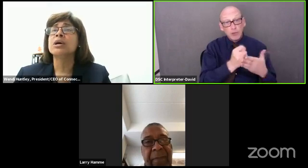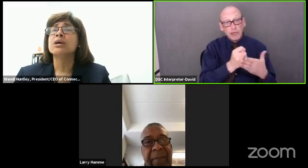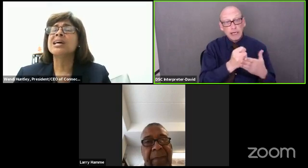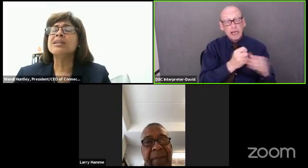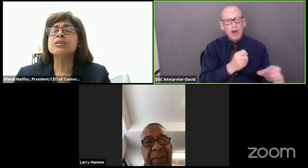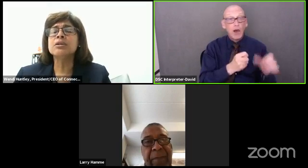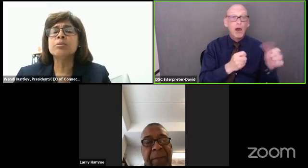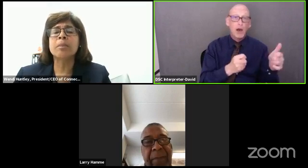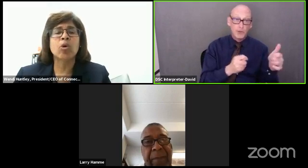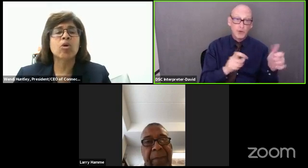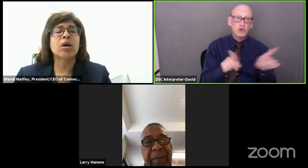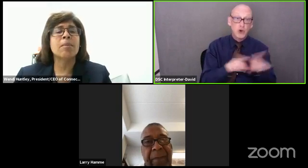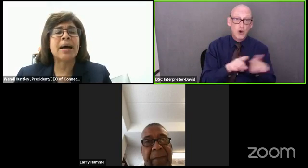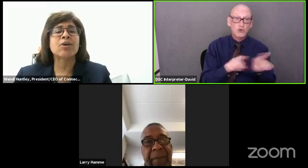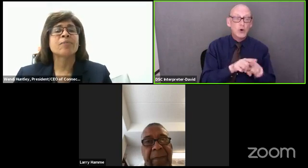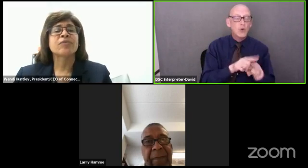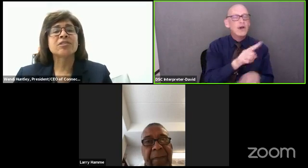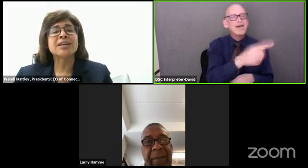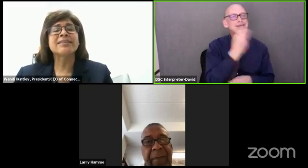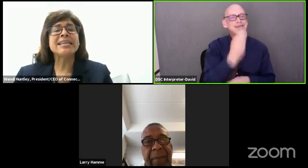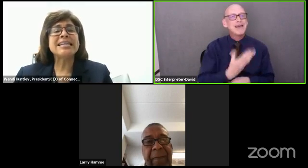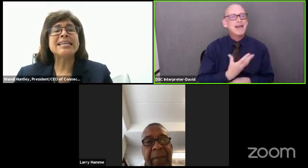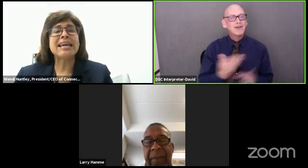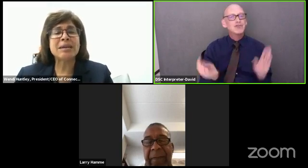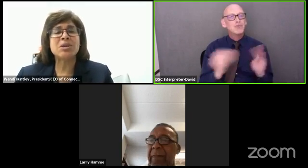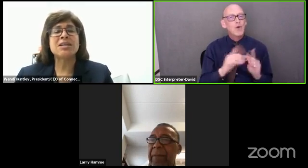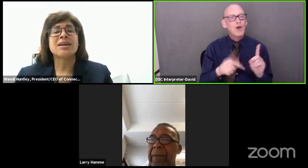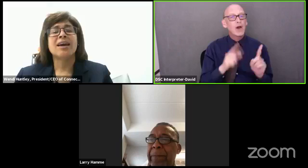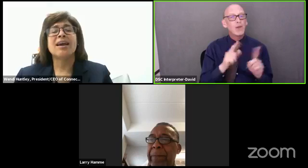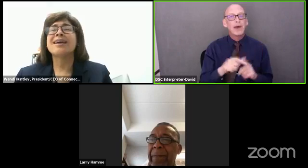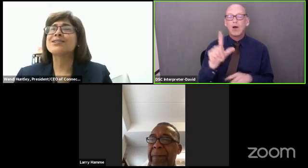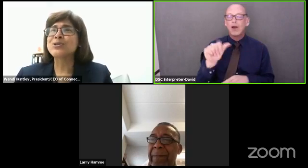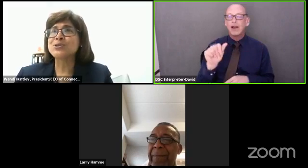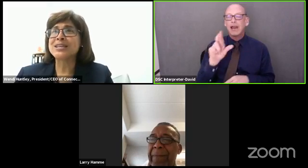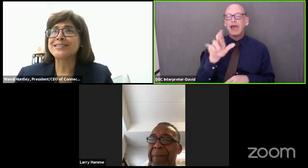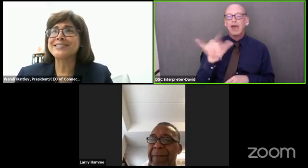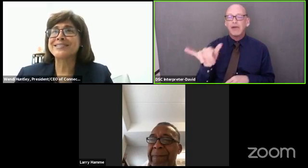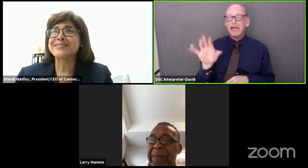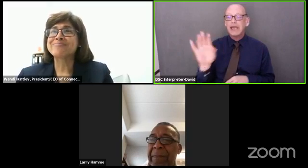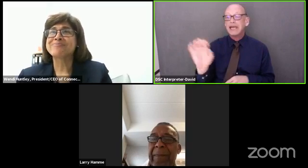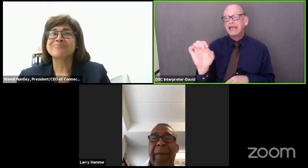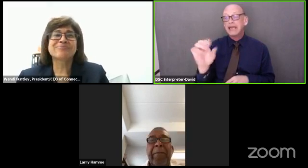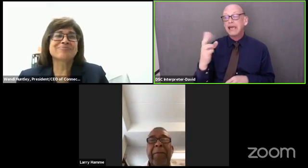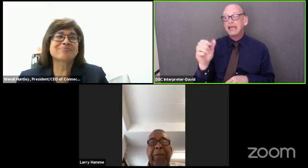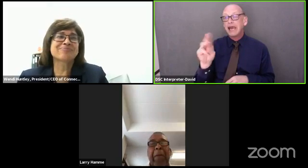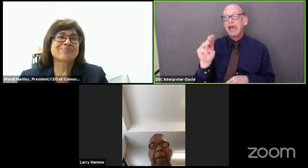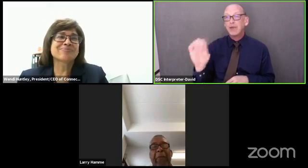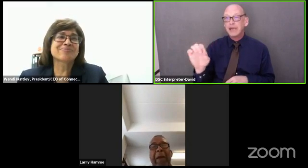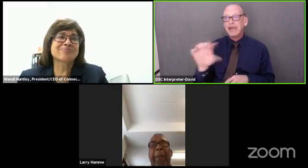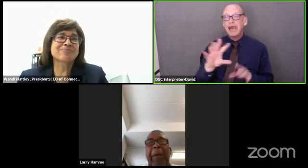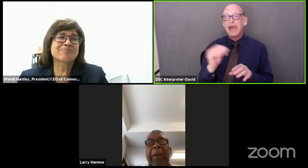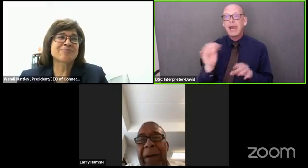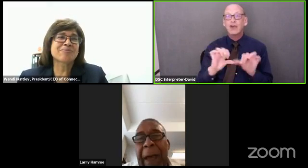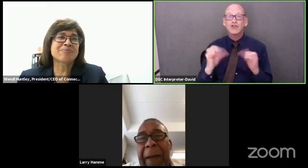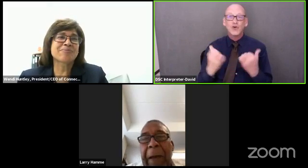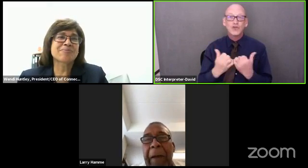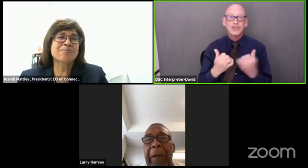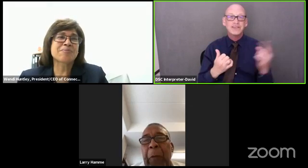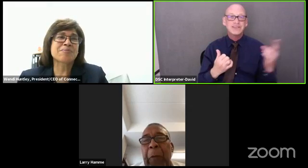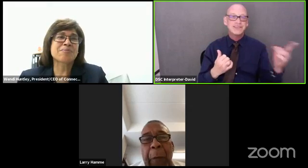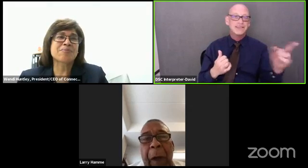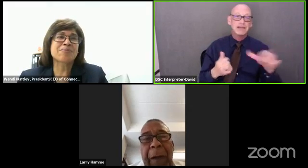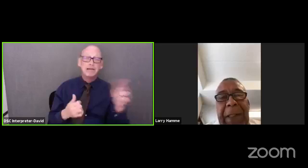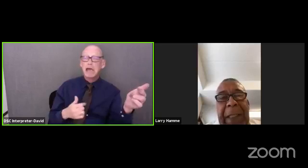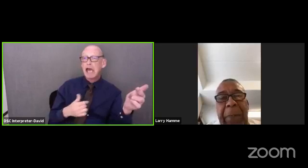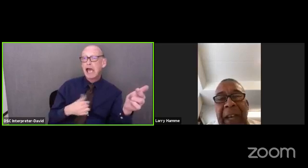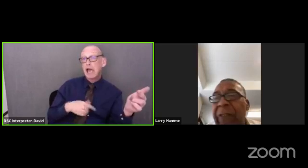So tell us a little bit more about Larry E. Hamey and Associates. So I'm very happy to be here tonight, working with